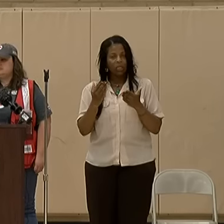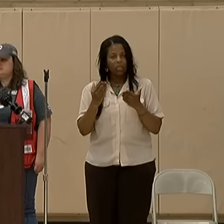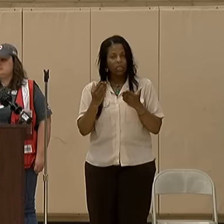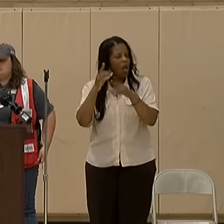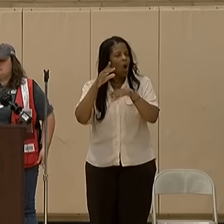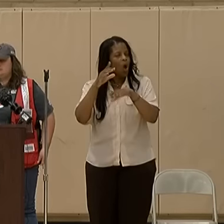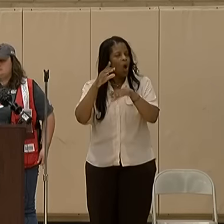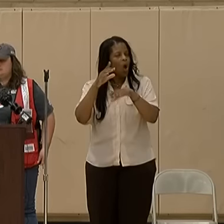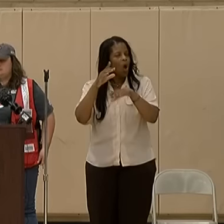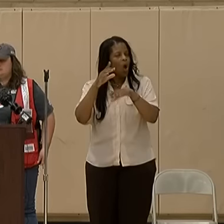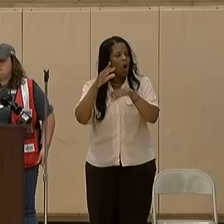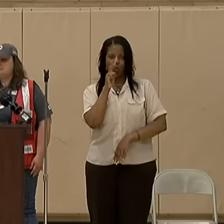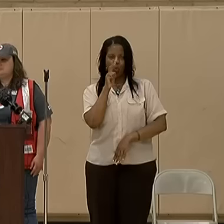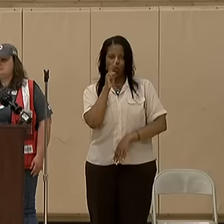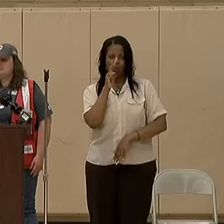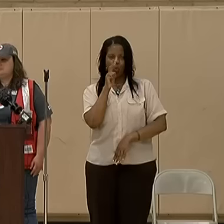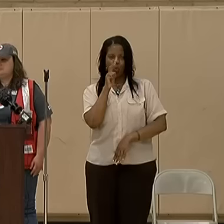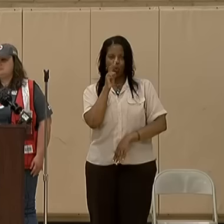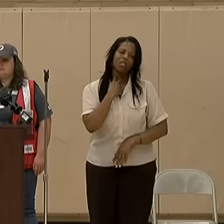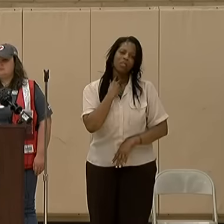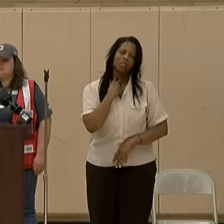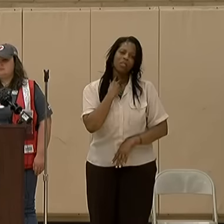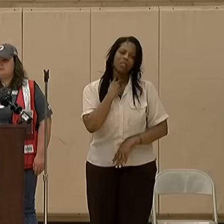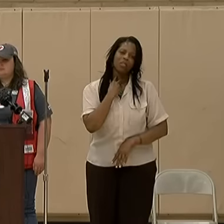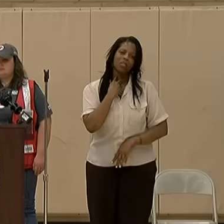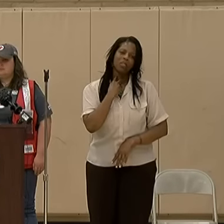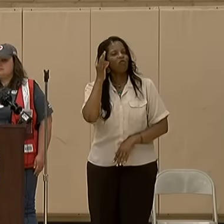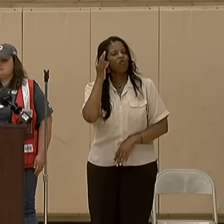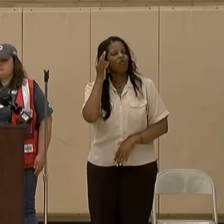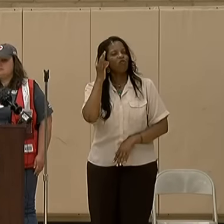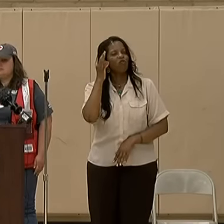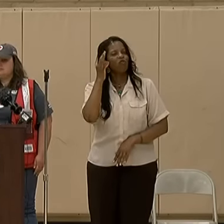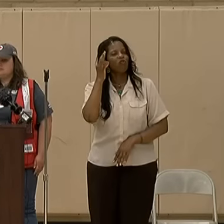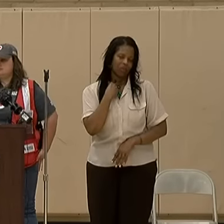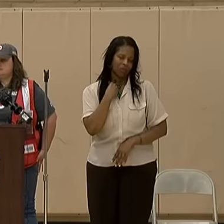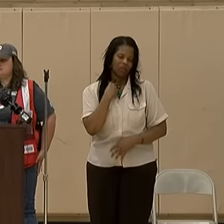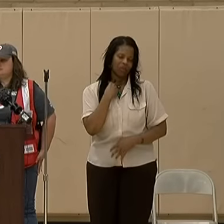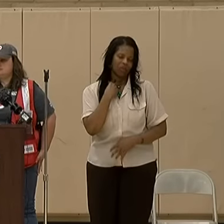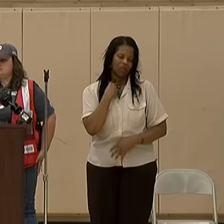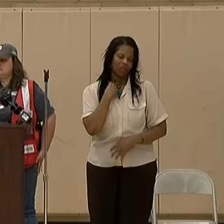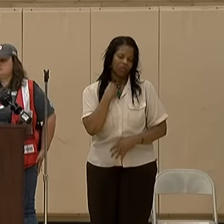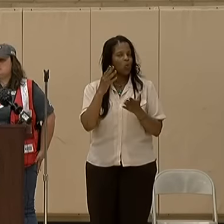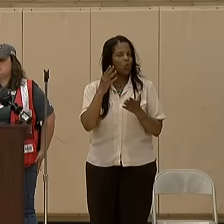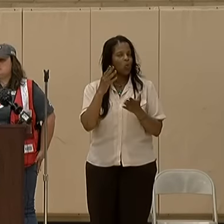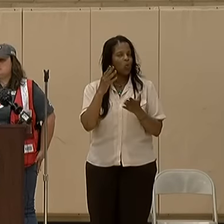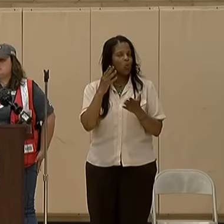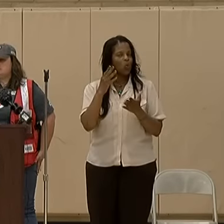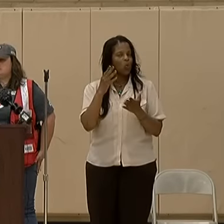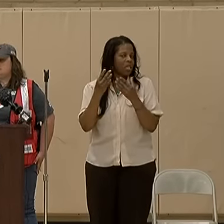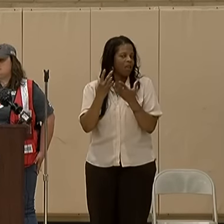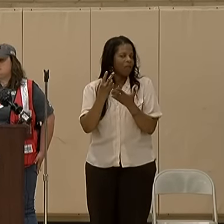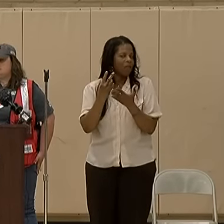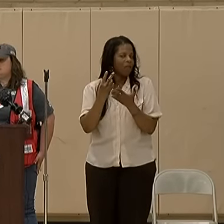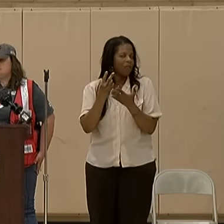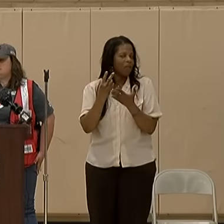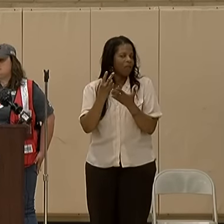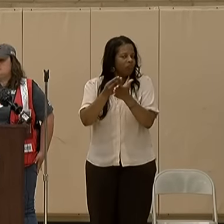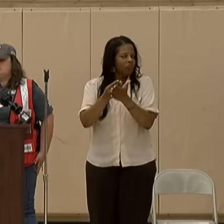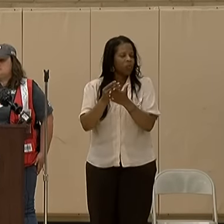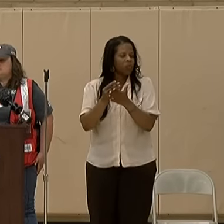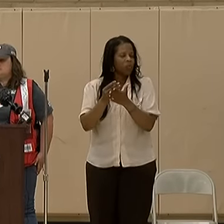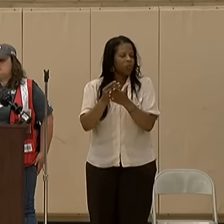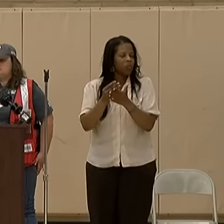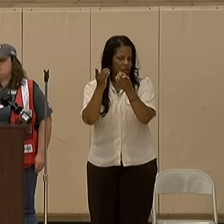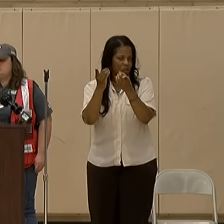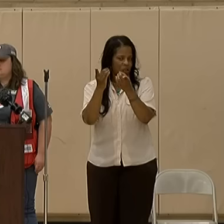of this fire and future victims of future fires. So if you want to make a donation, keep those folks in mind